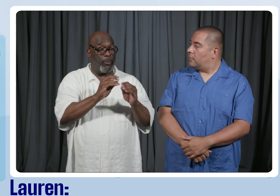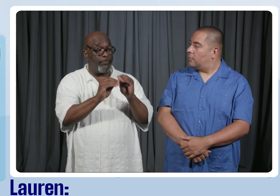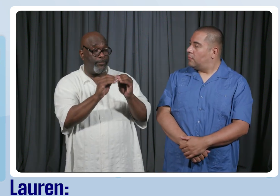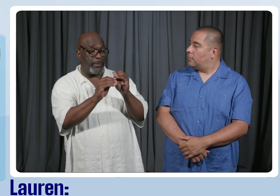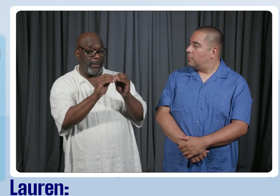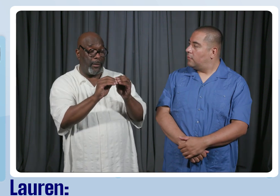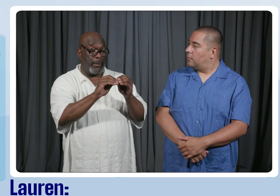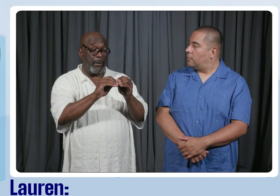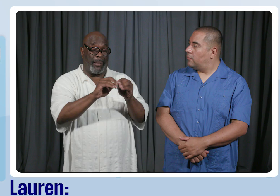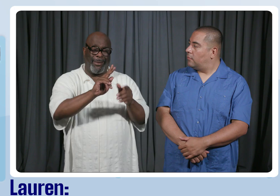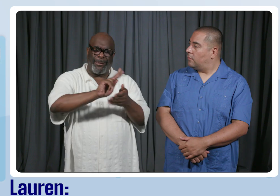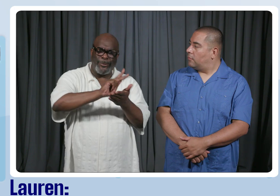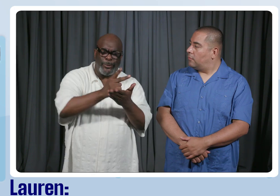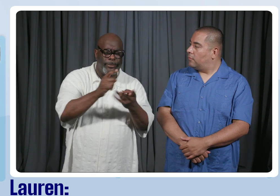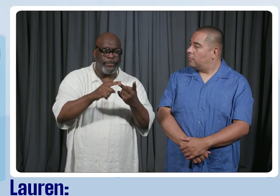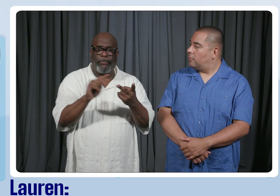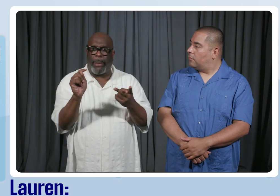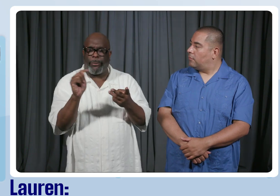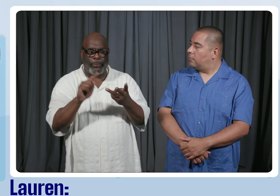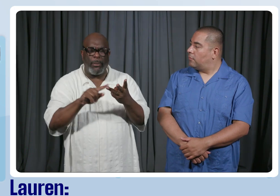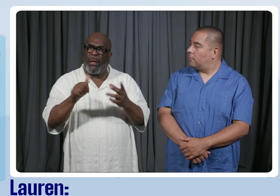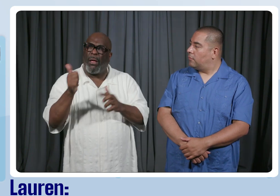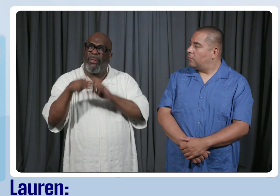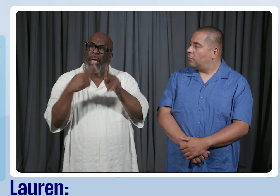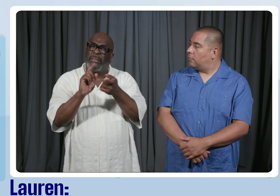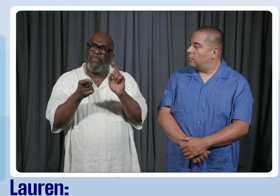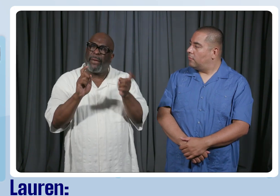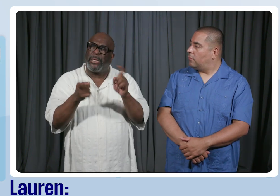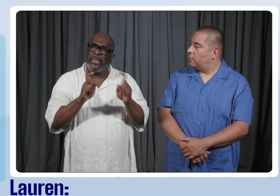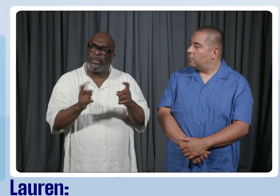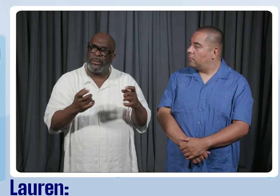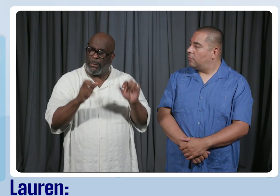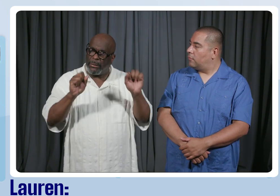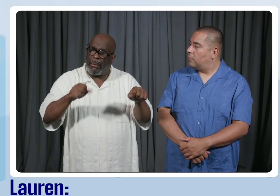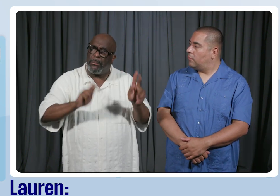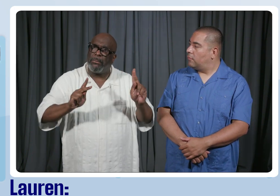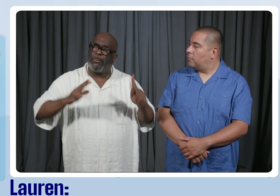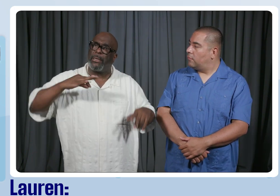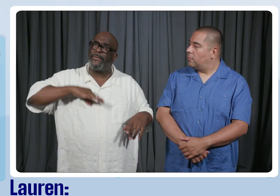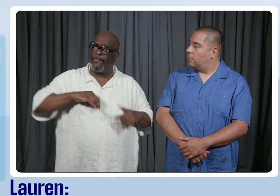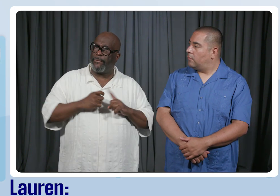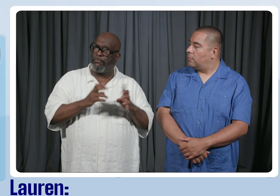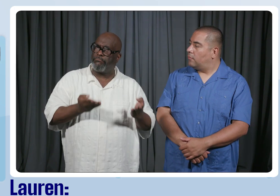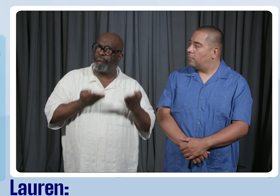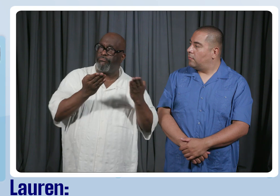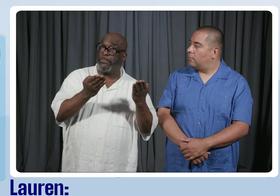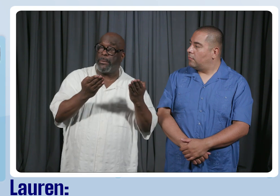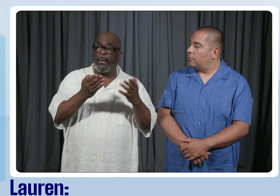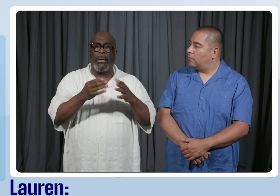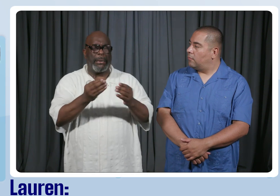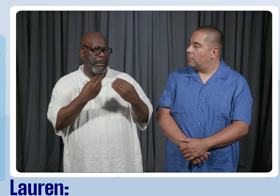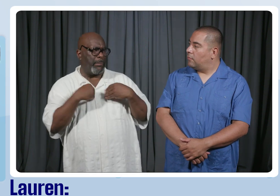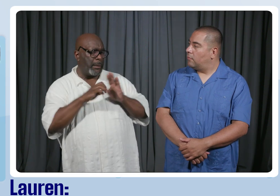or a bathroom, what other kinds of modifications could people benefit from? And, you could give some